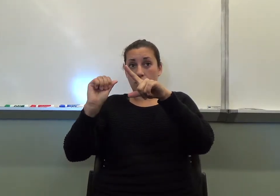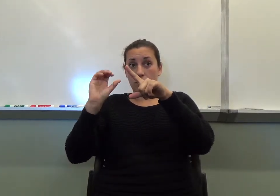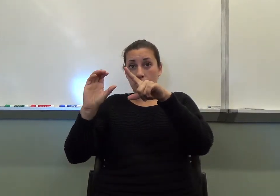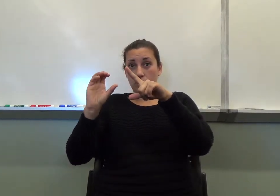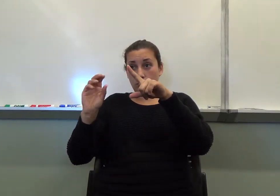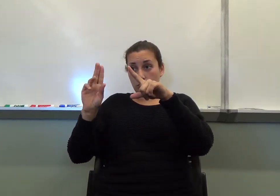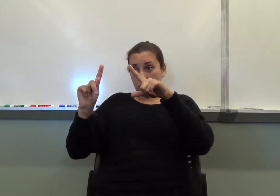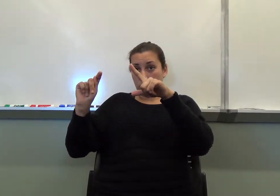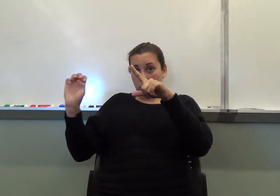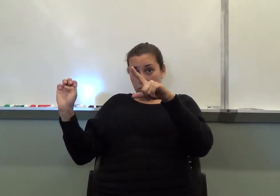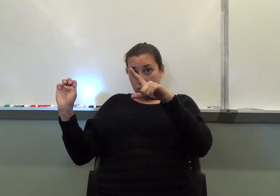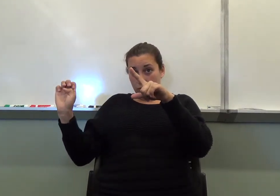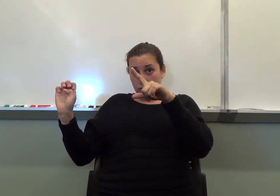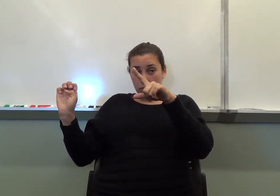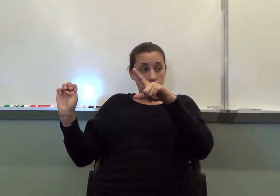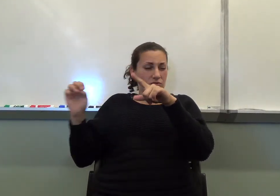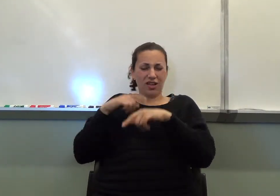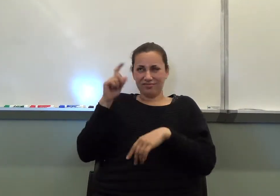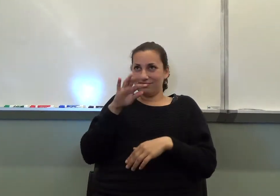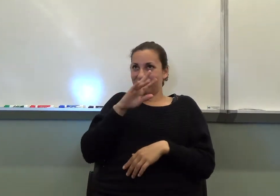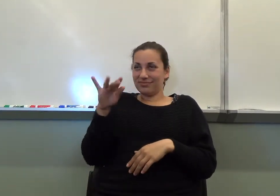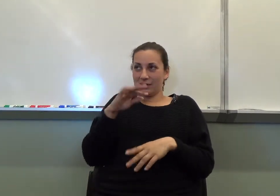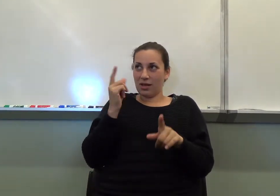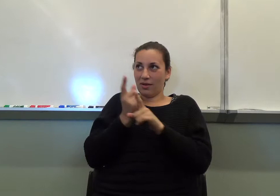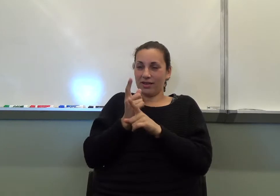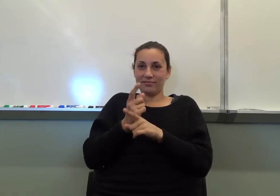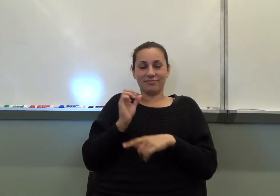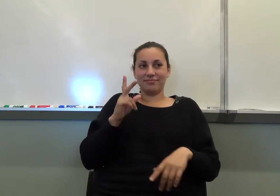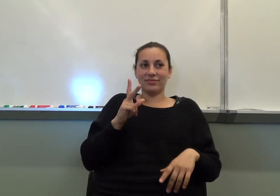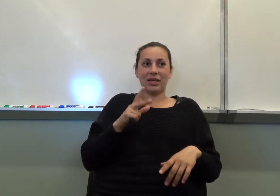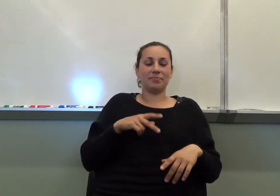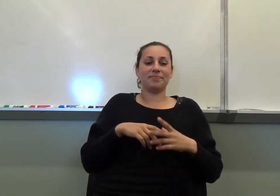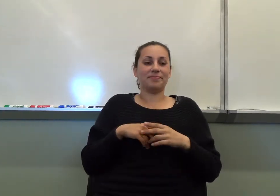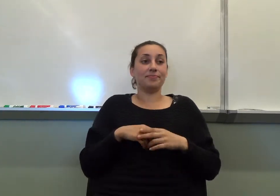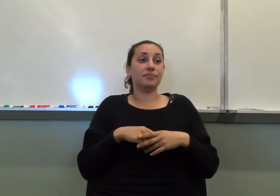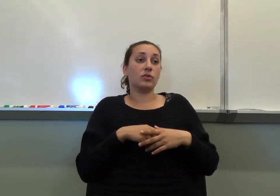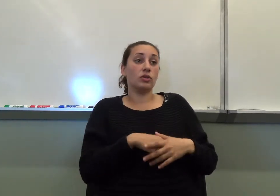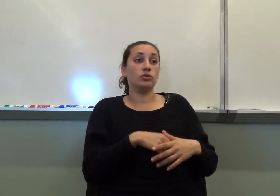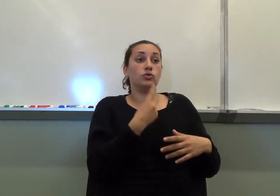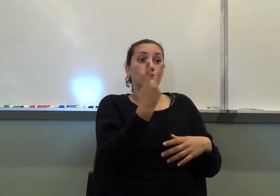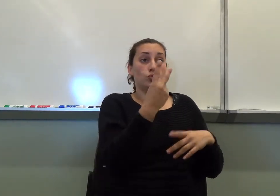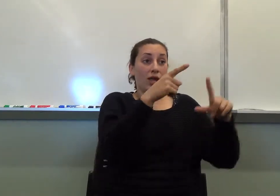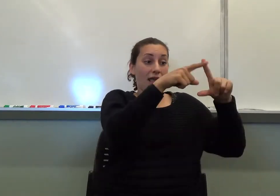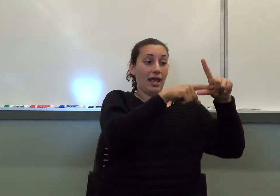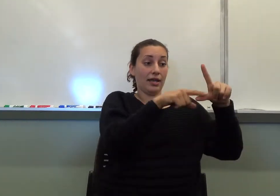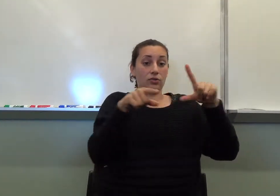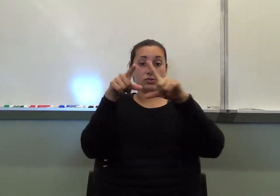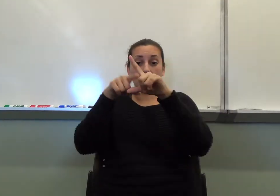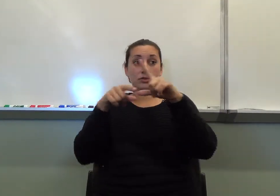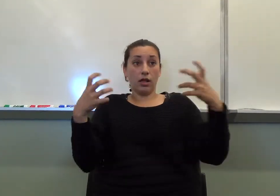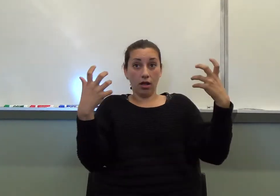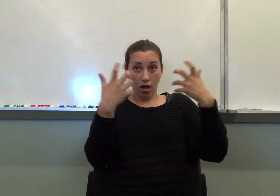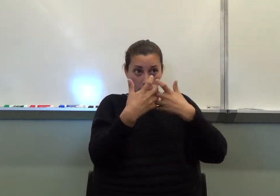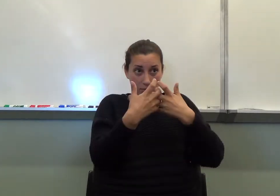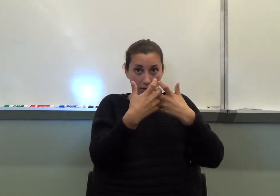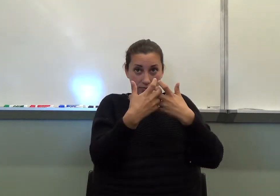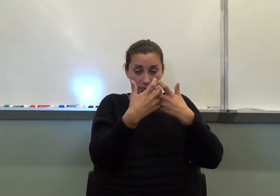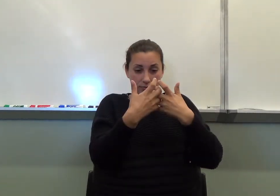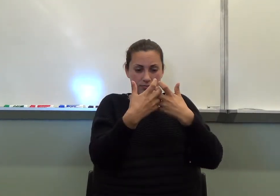Wait a minute, I gotta get things spelled right here, Steve. There we go. Two complementary angles both be acute.